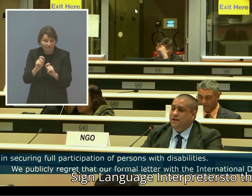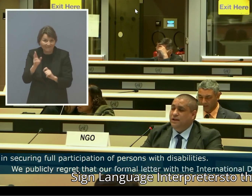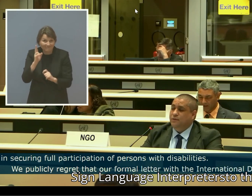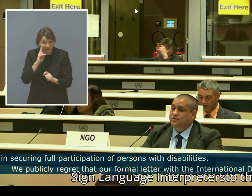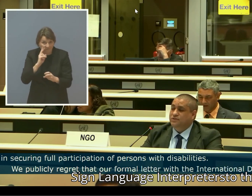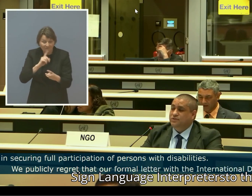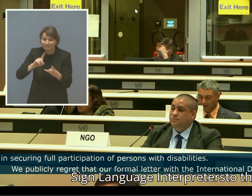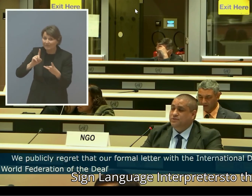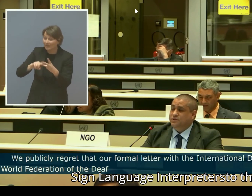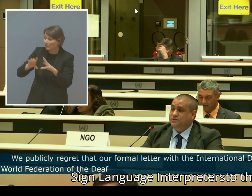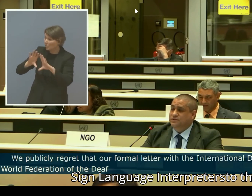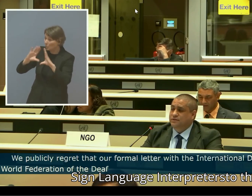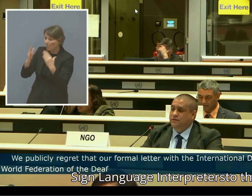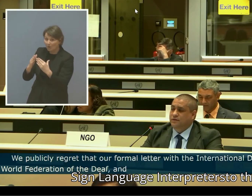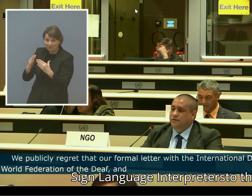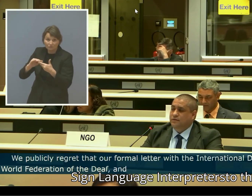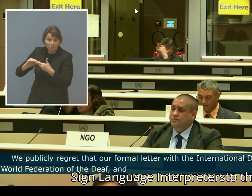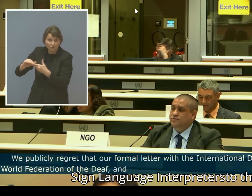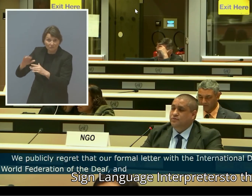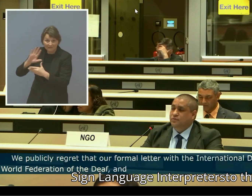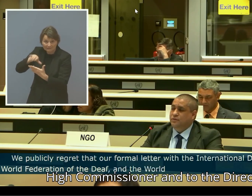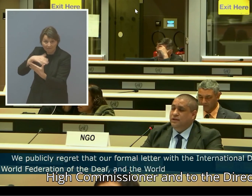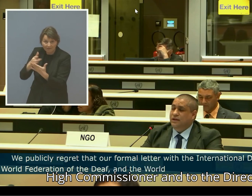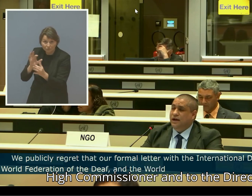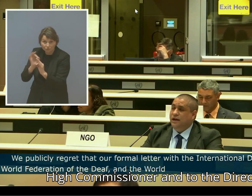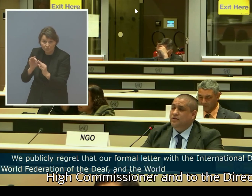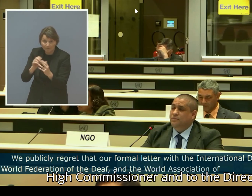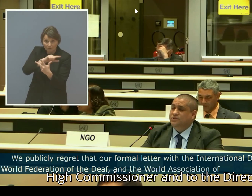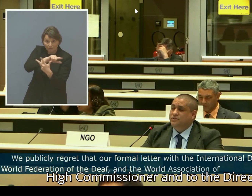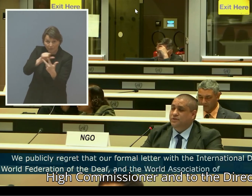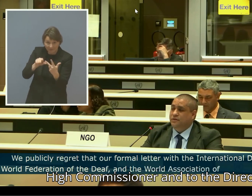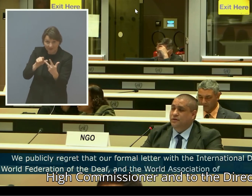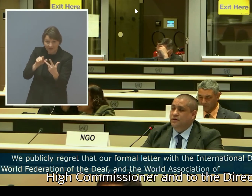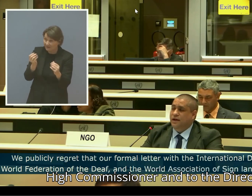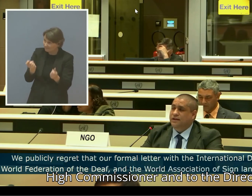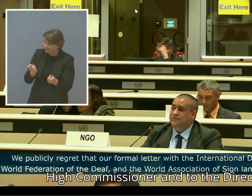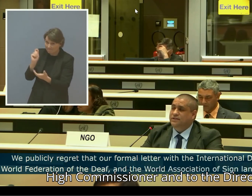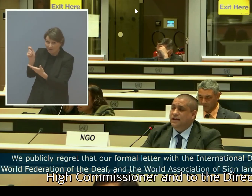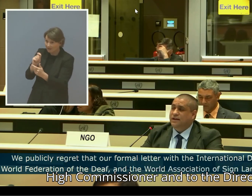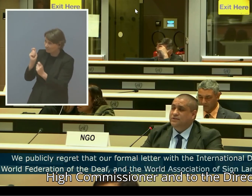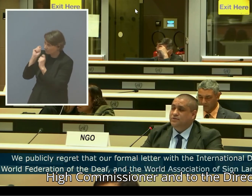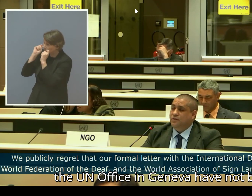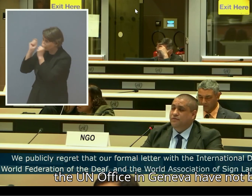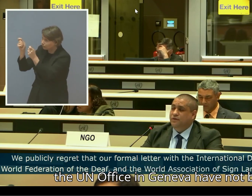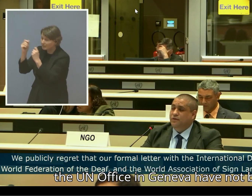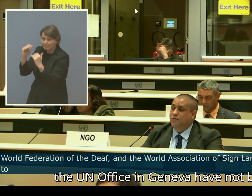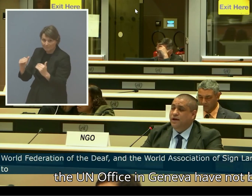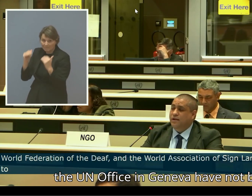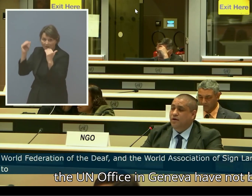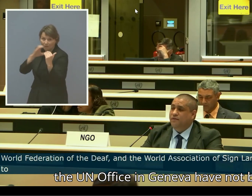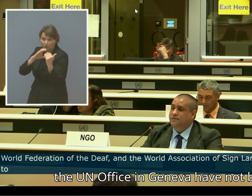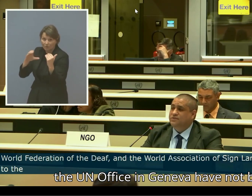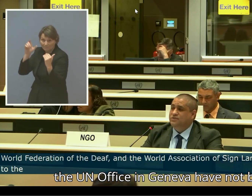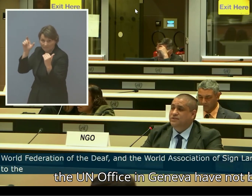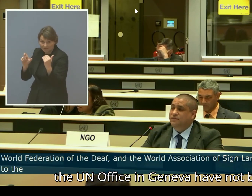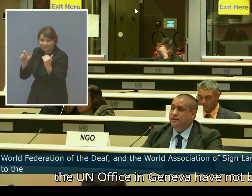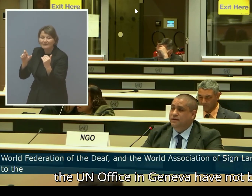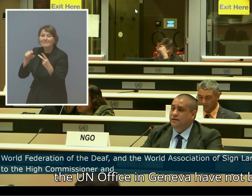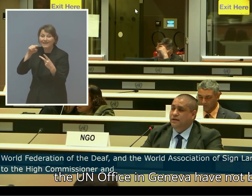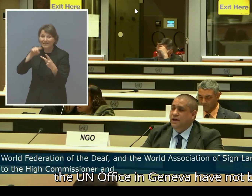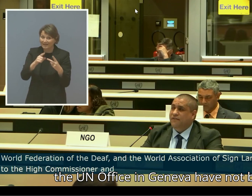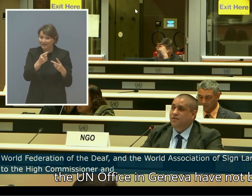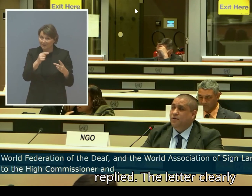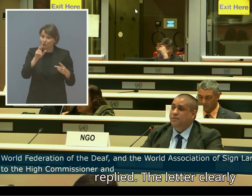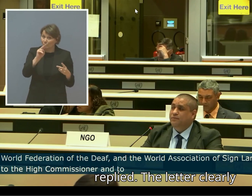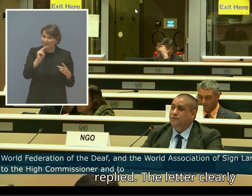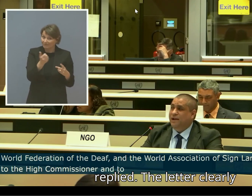Sign Language Interpreters to the High Commissioner and to the Director of the UN office in Geneva